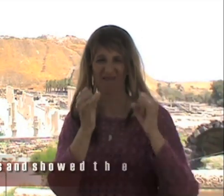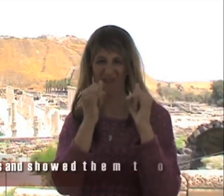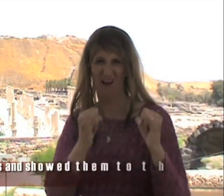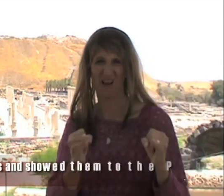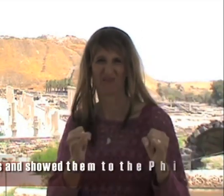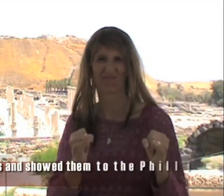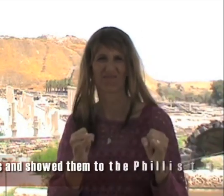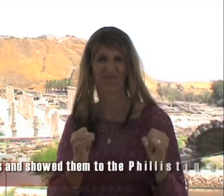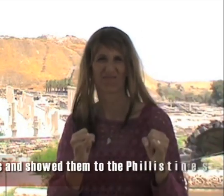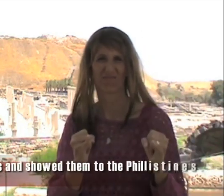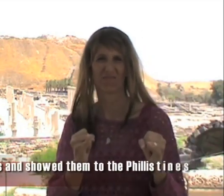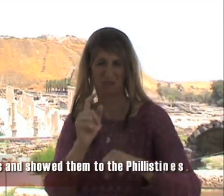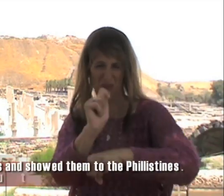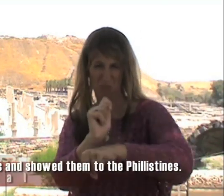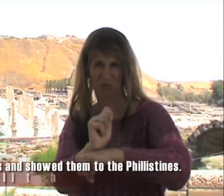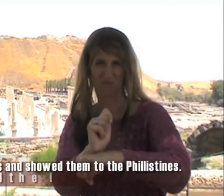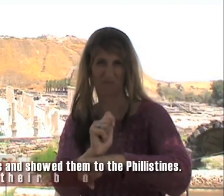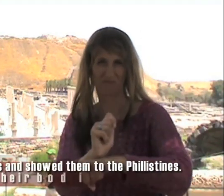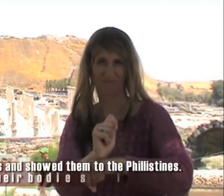them in the idol temple.